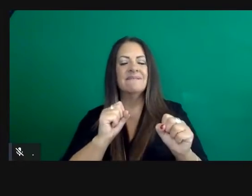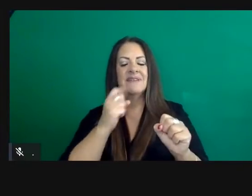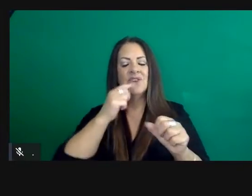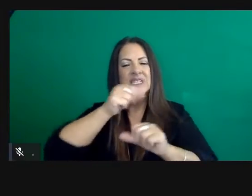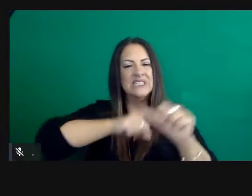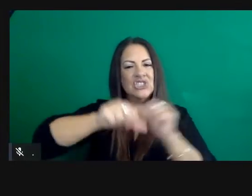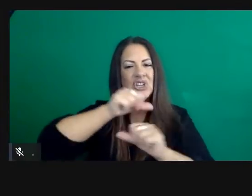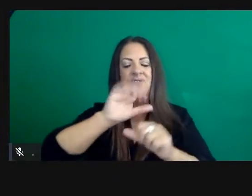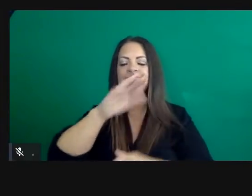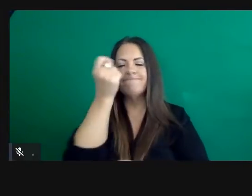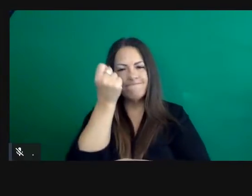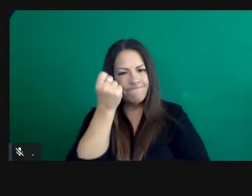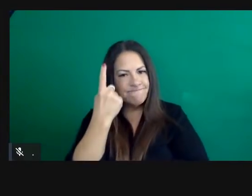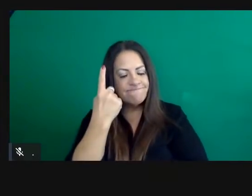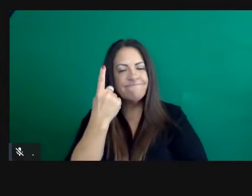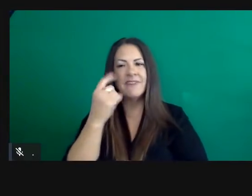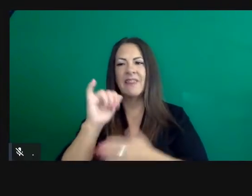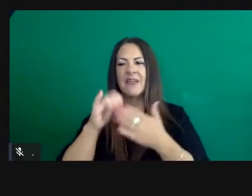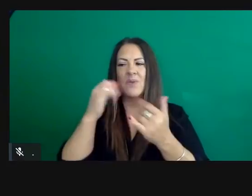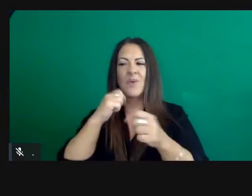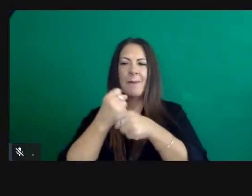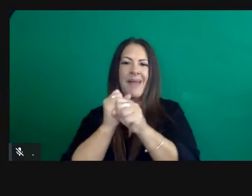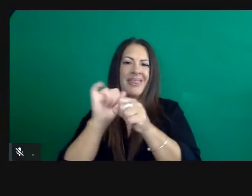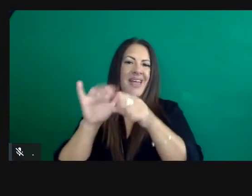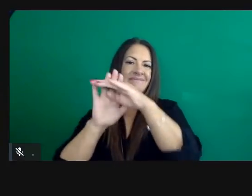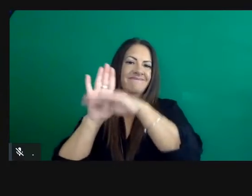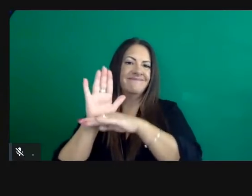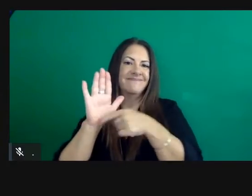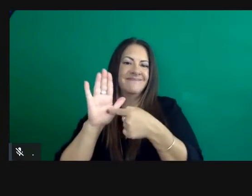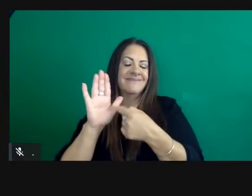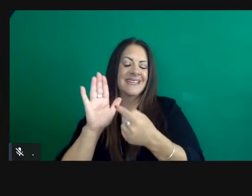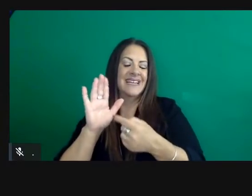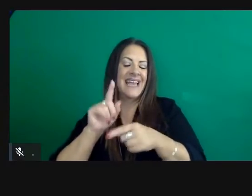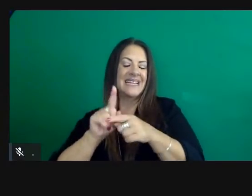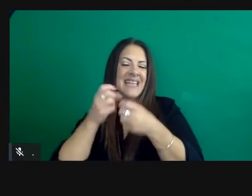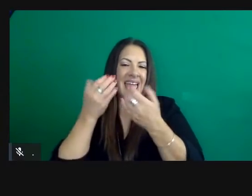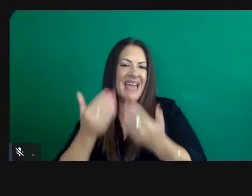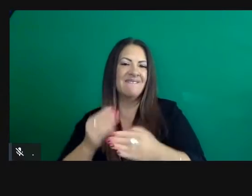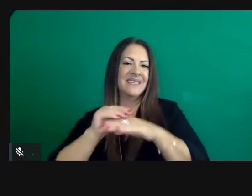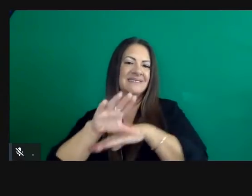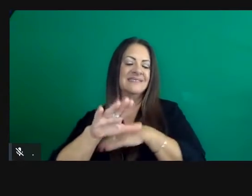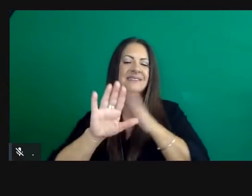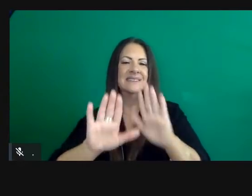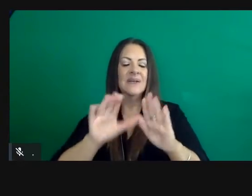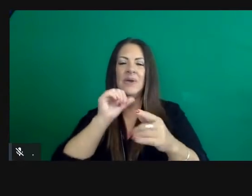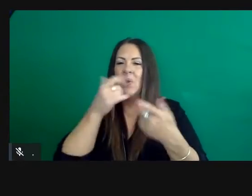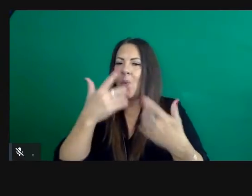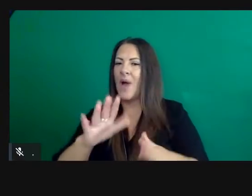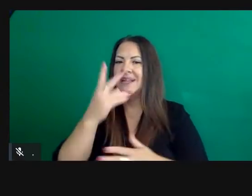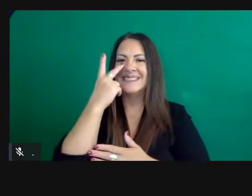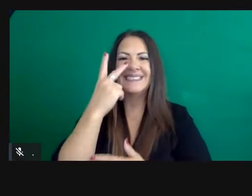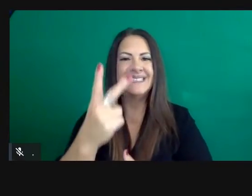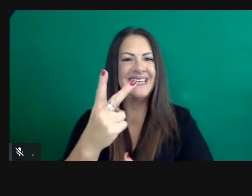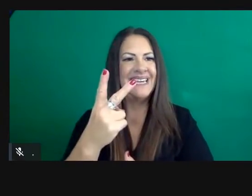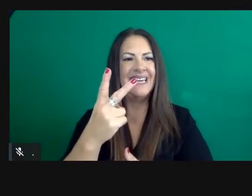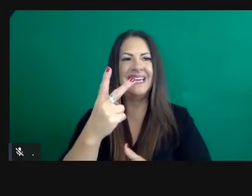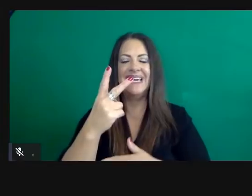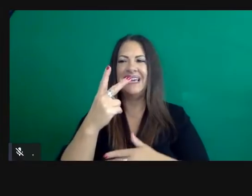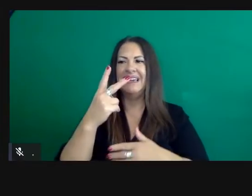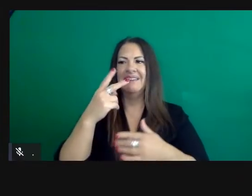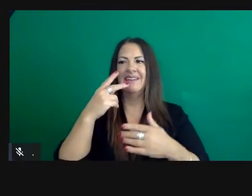is that first and foremost, and that we don't want to see the spike that you rightfully